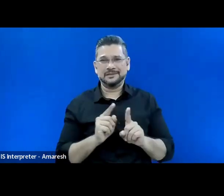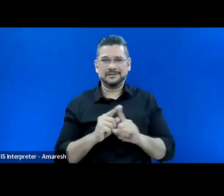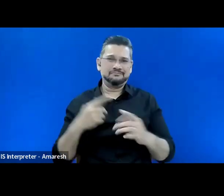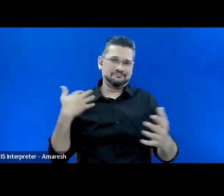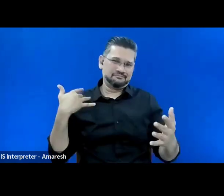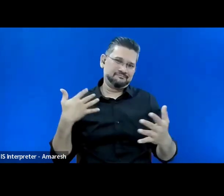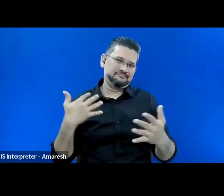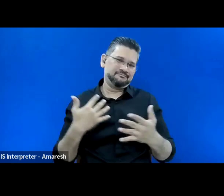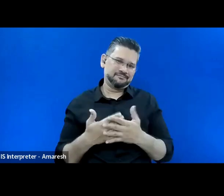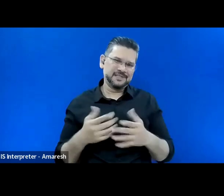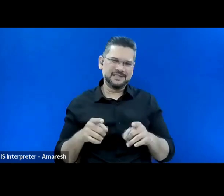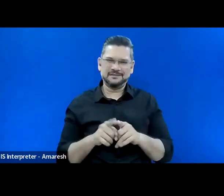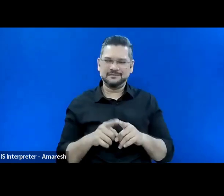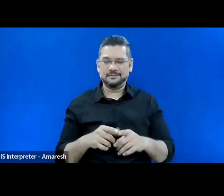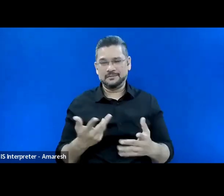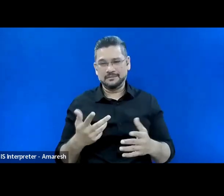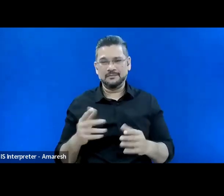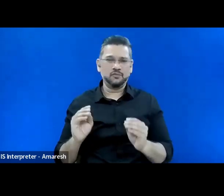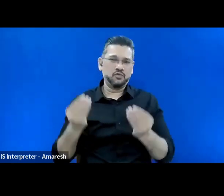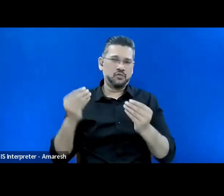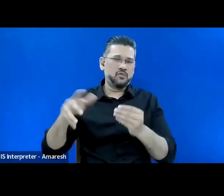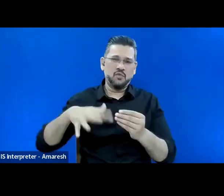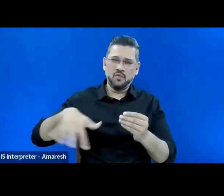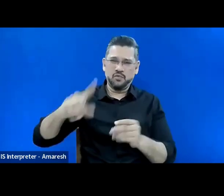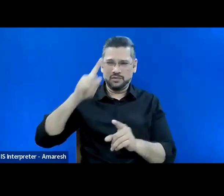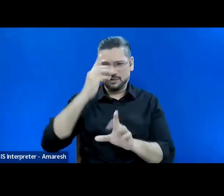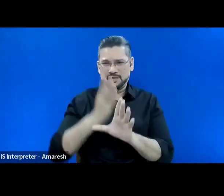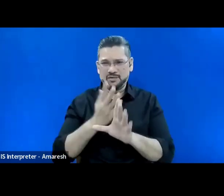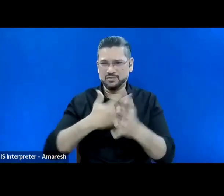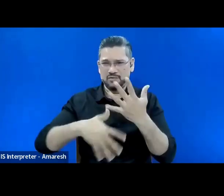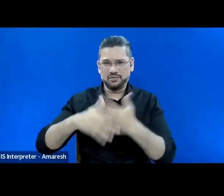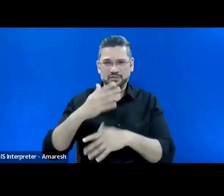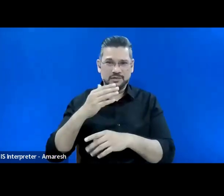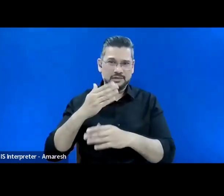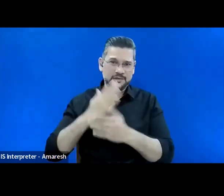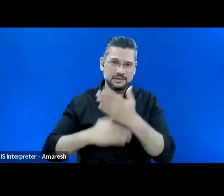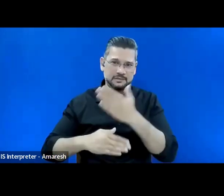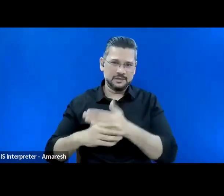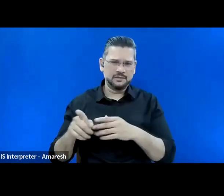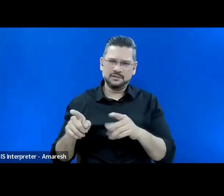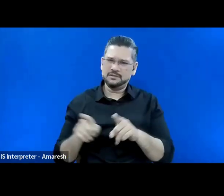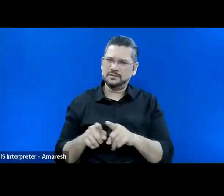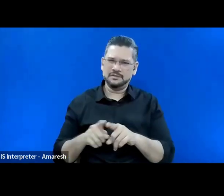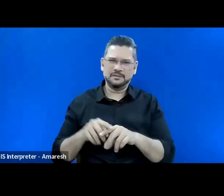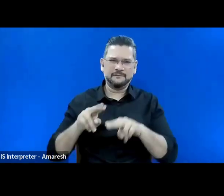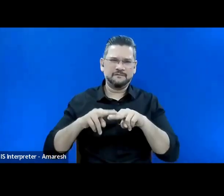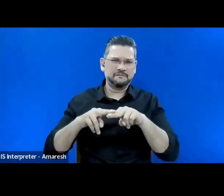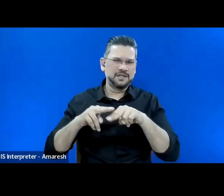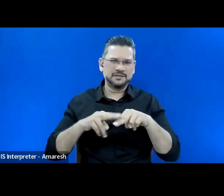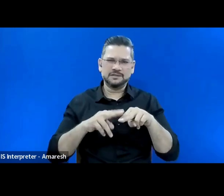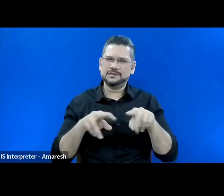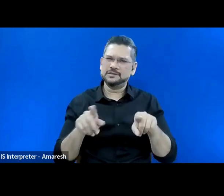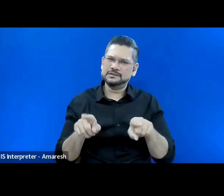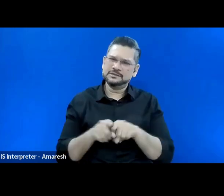Fiji are going through. Even in our cross-disability movement, we feel that we're still left behind. We feel that when we're sitting in a